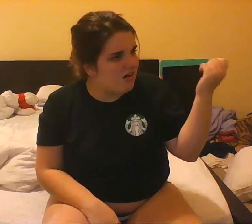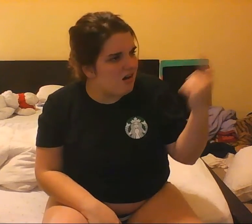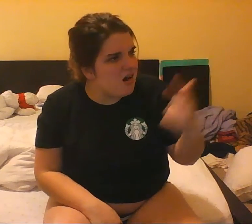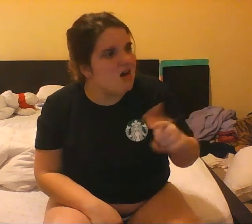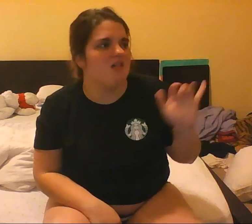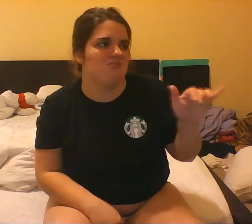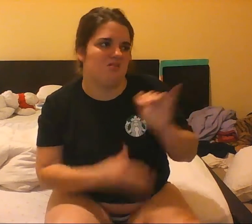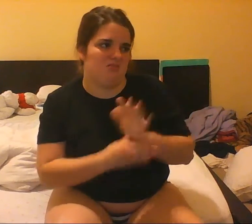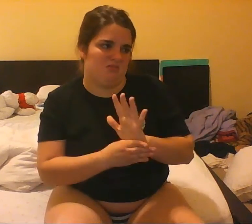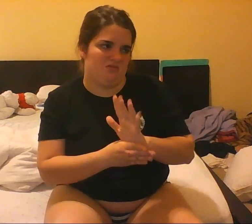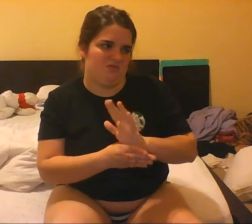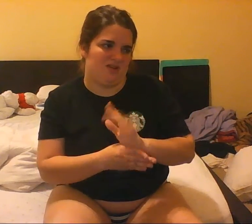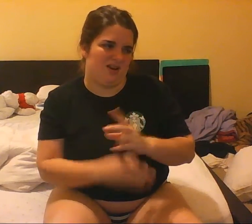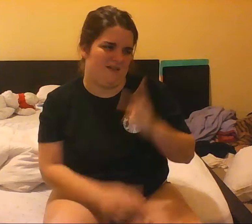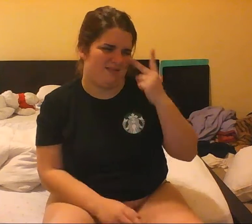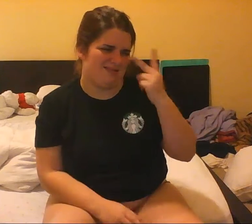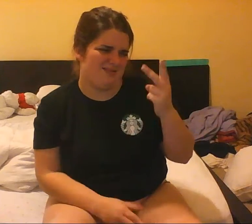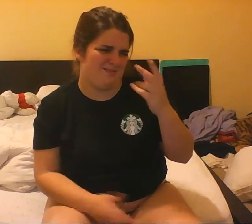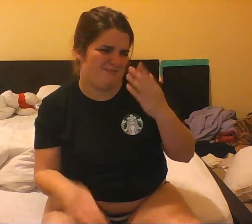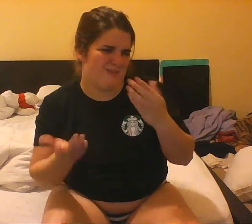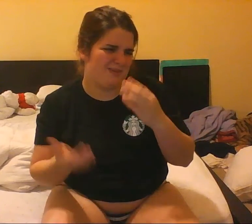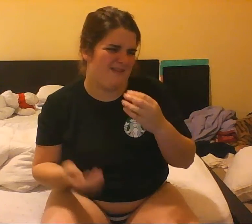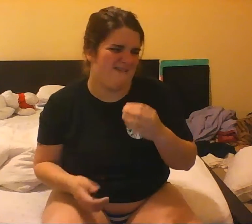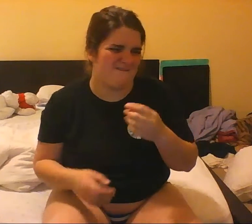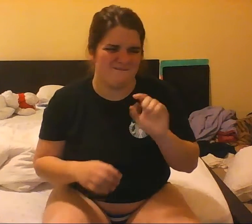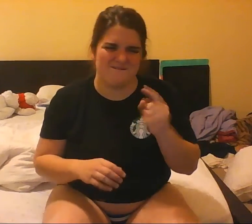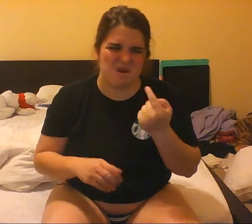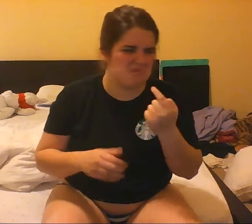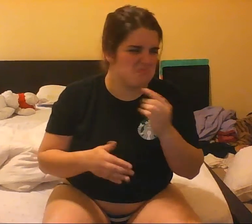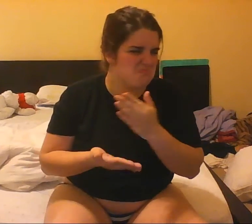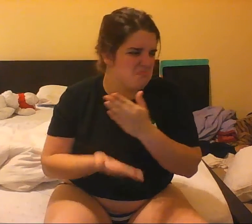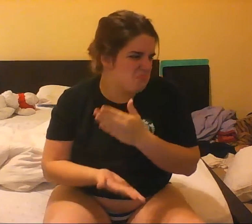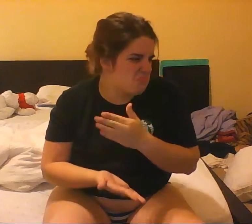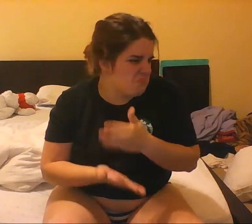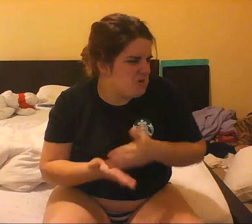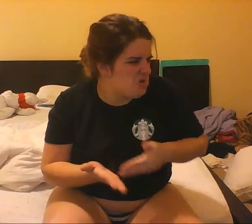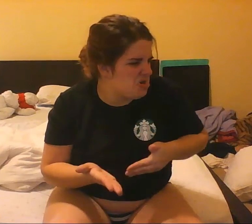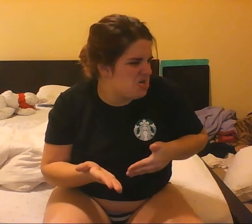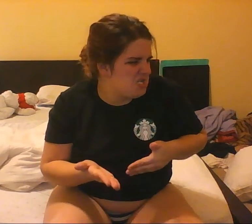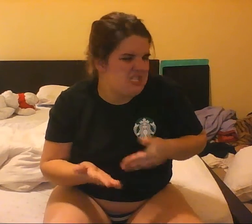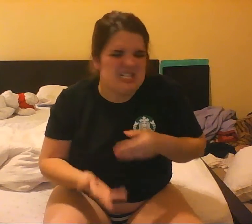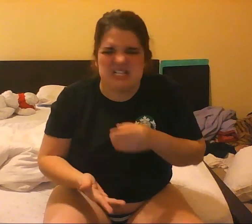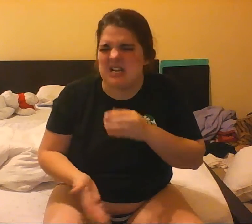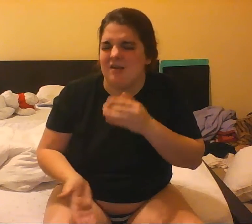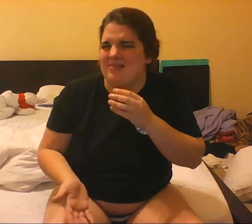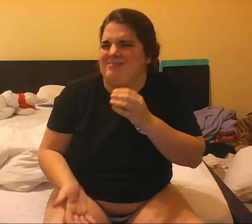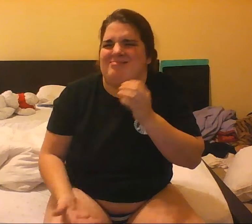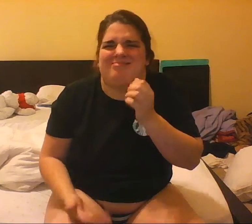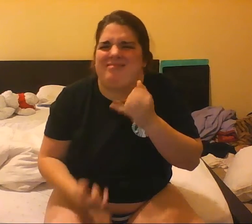the end, and then I maybe saw the first part of a different, like Twilight 2. So I feel like altogether, I get the gist. You got the gist. I get the